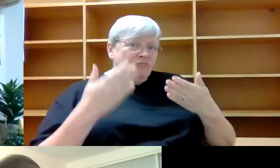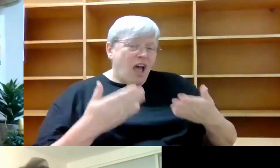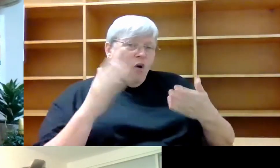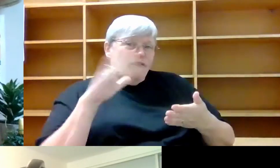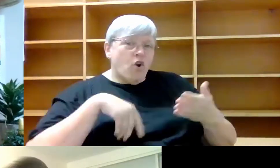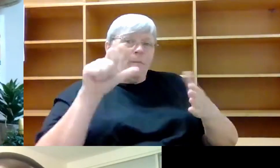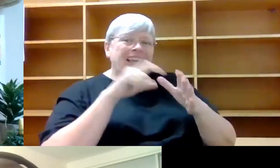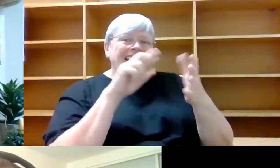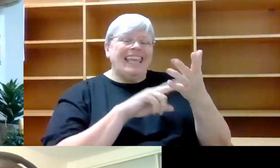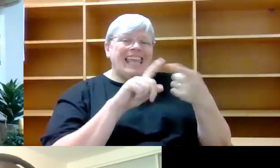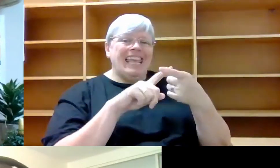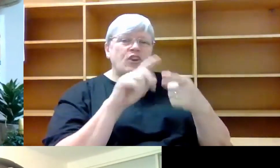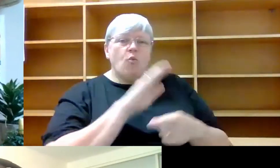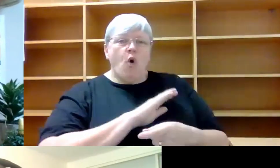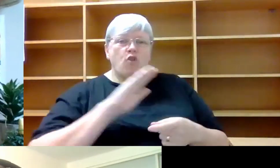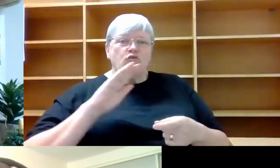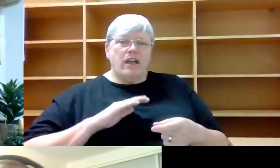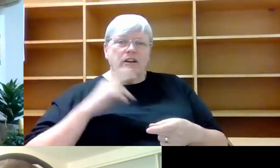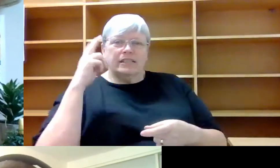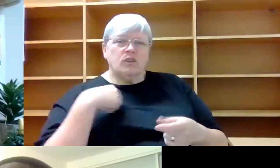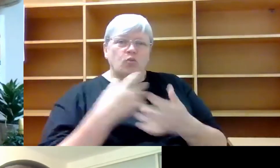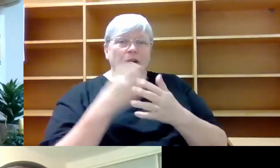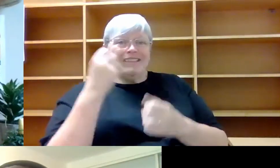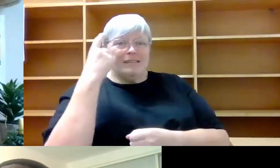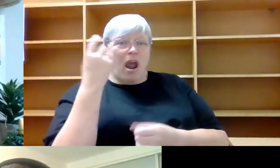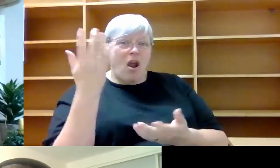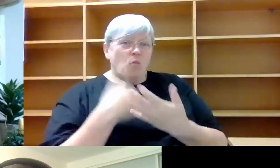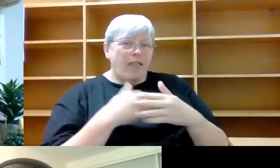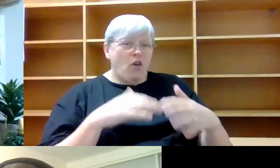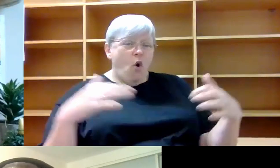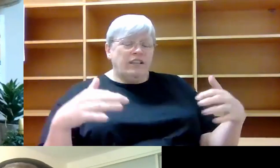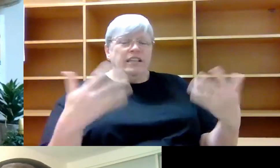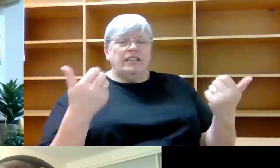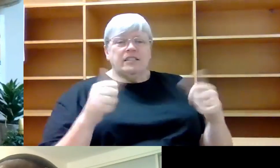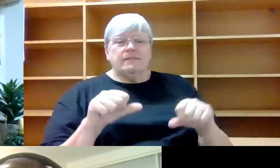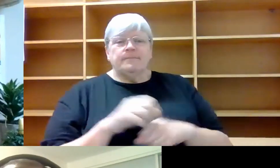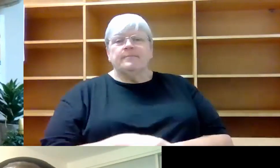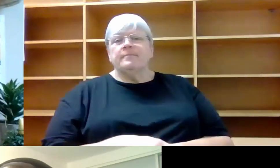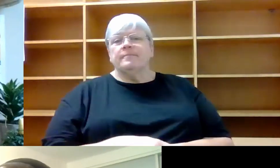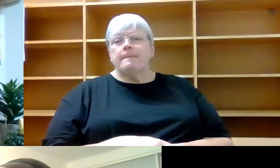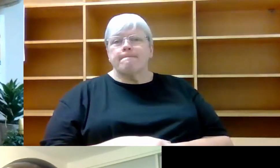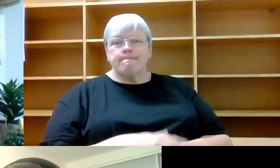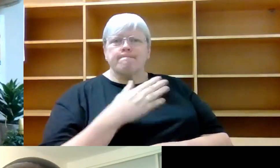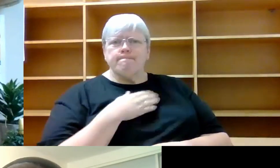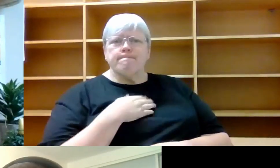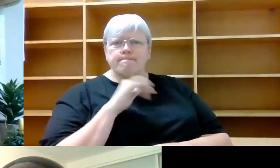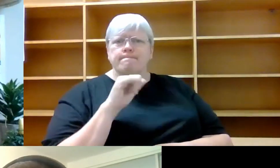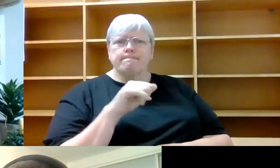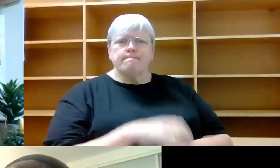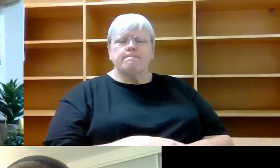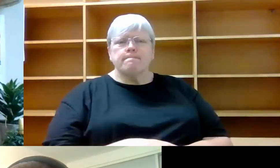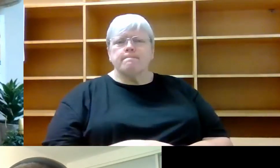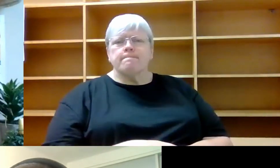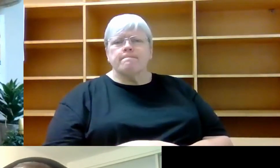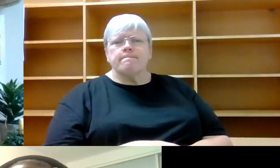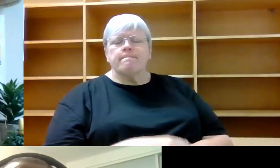Yeah. see what that inspires with the audience, and then we'll get back to your Okay. questions. Yes, I'd love to give a reading. And this